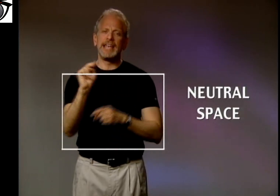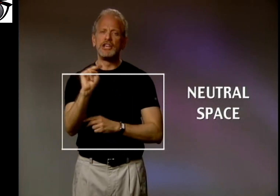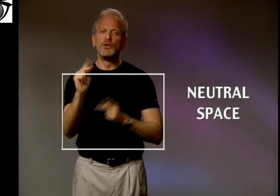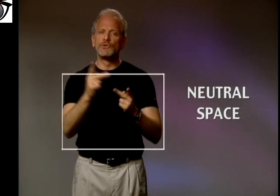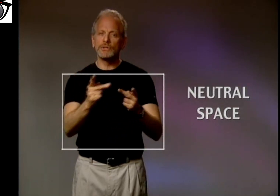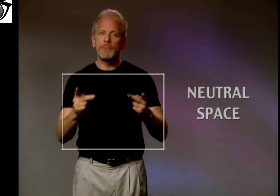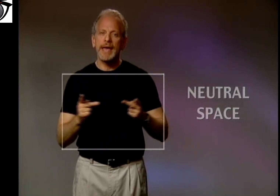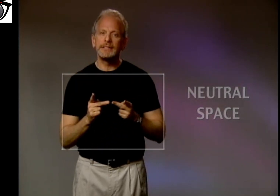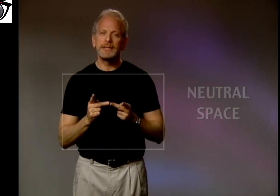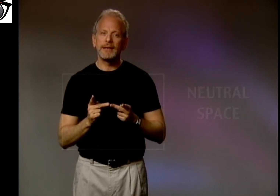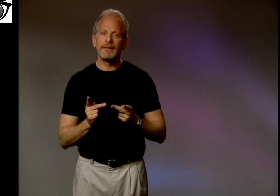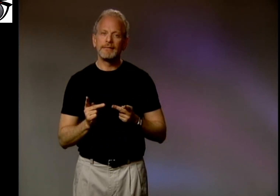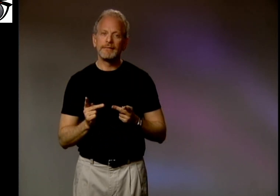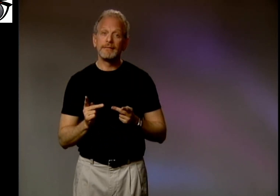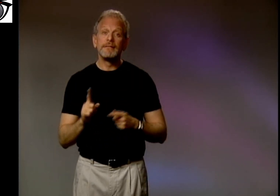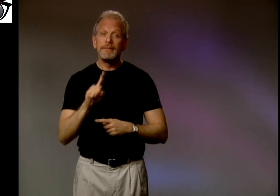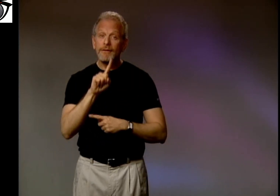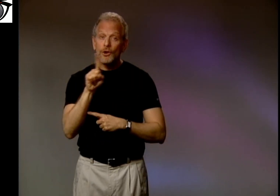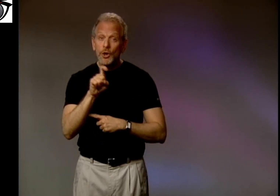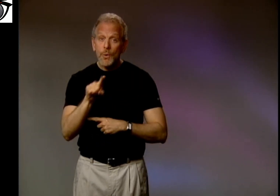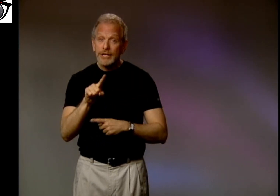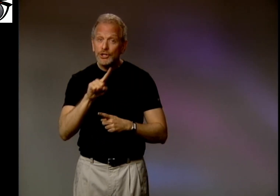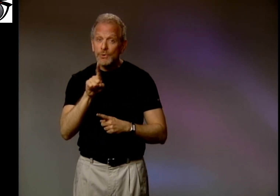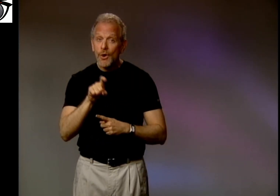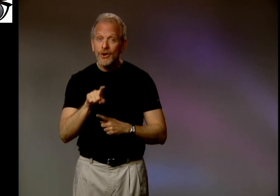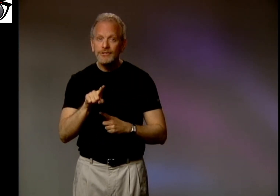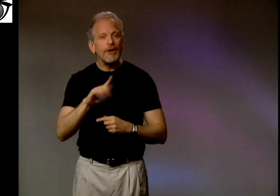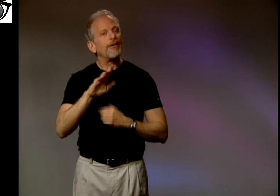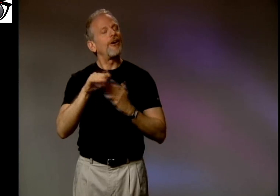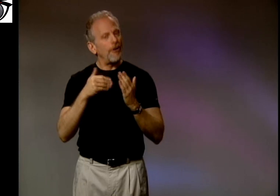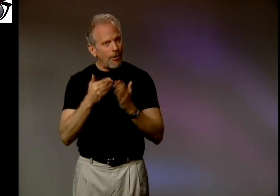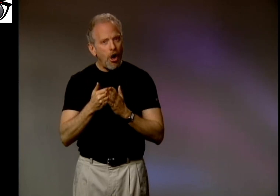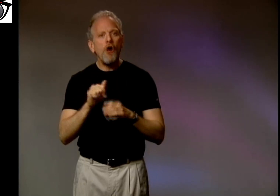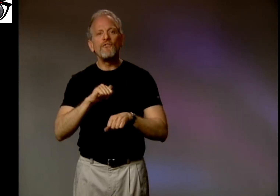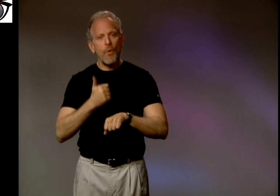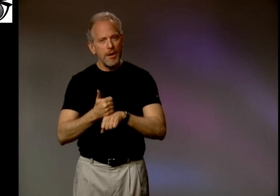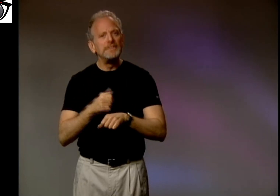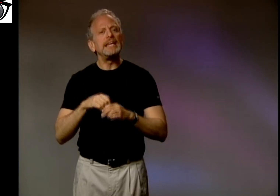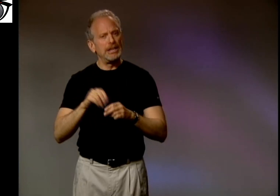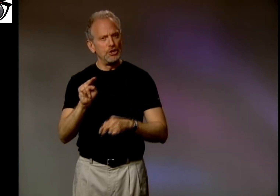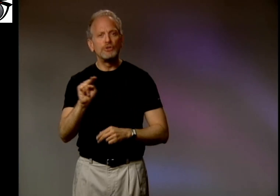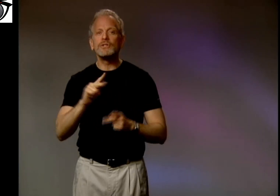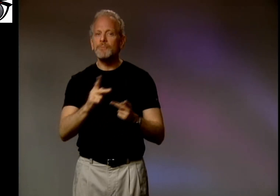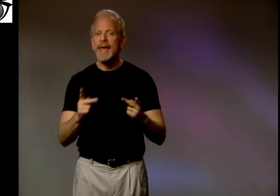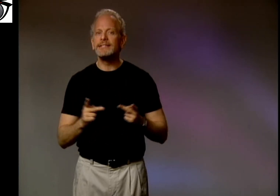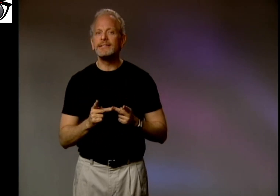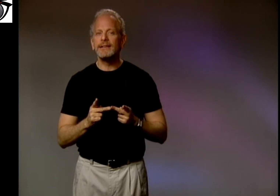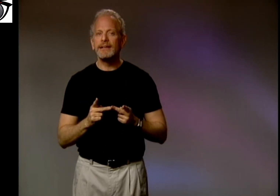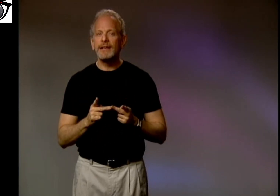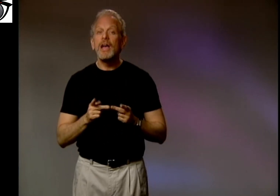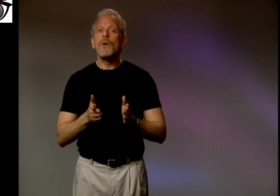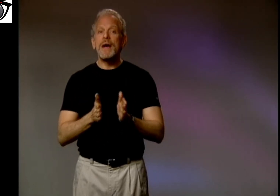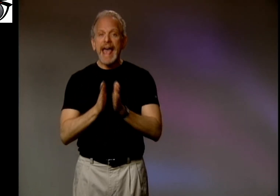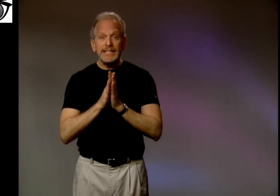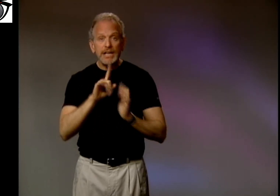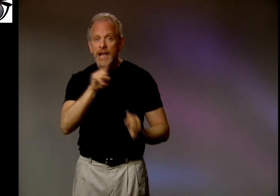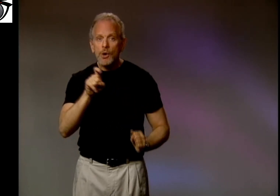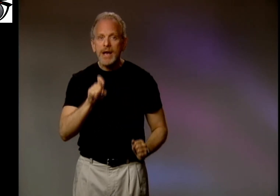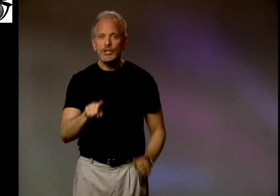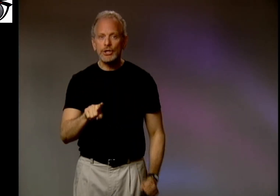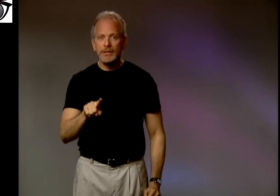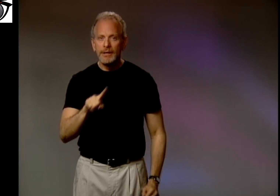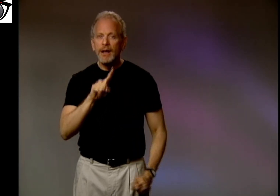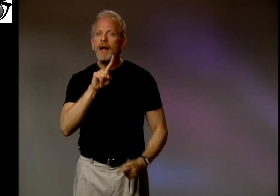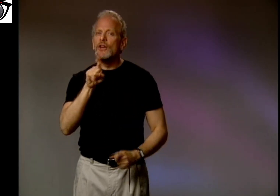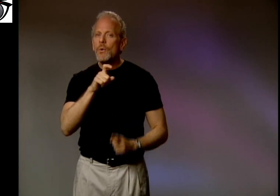to see in neutral space. Question words are all formed in neutral space. When asking